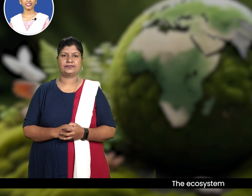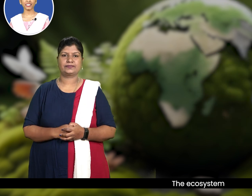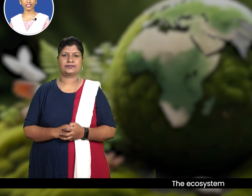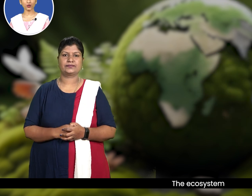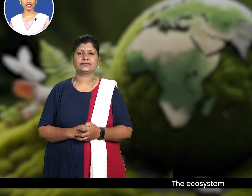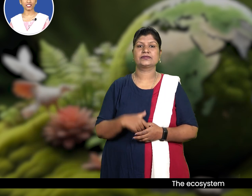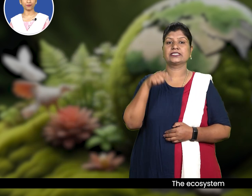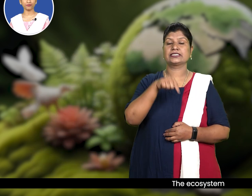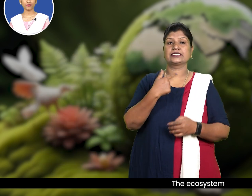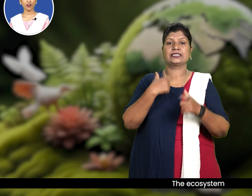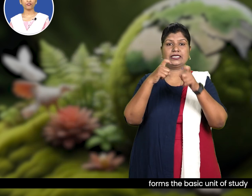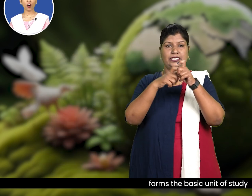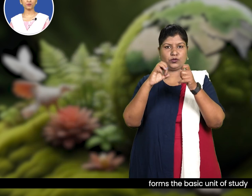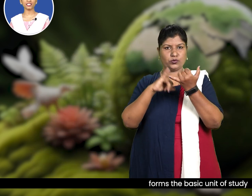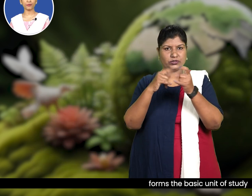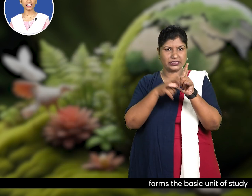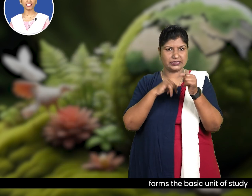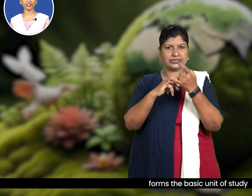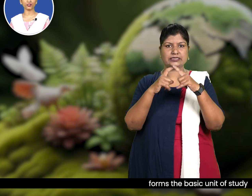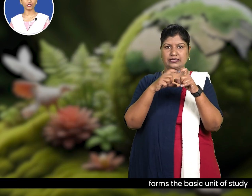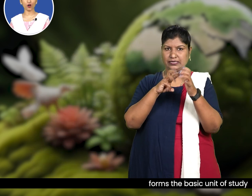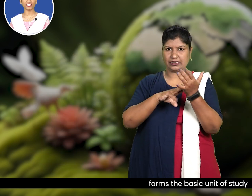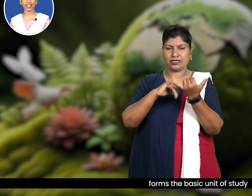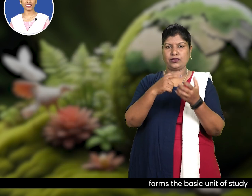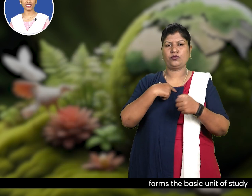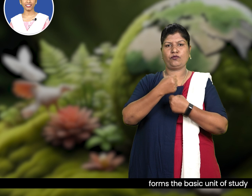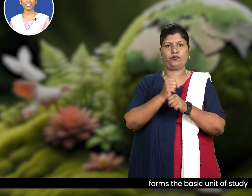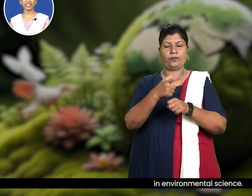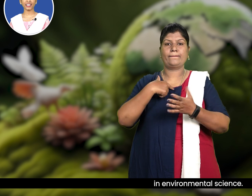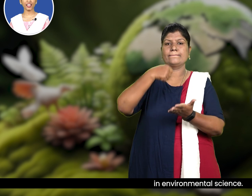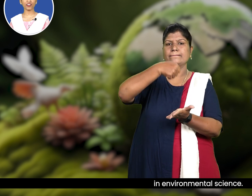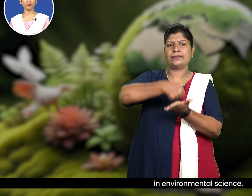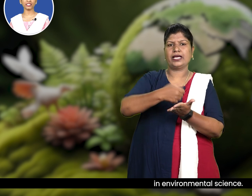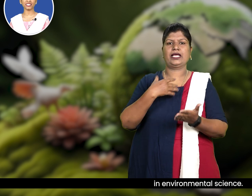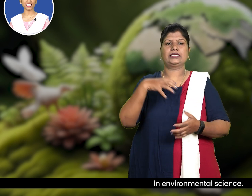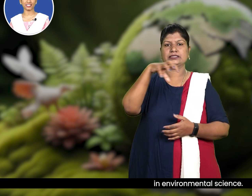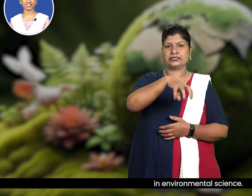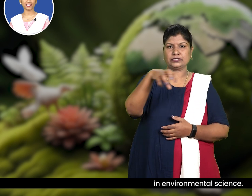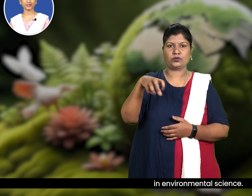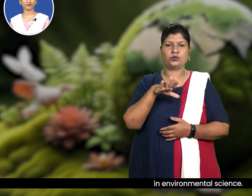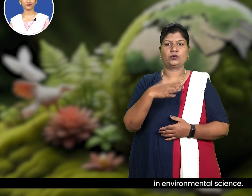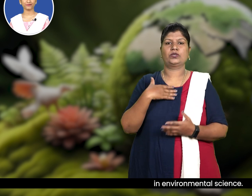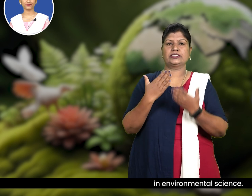The ecosystem forms the basic unit of study in environmental science.